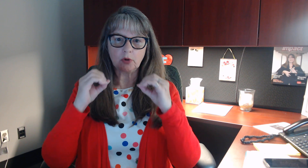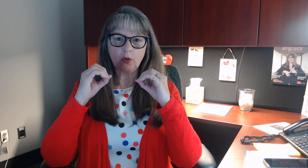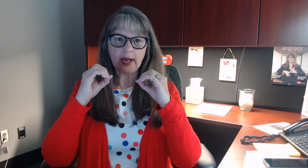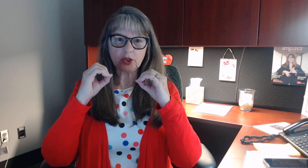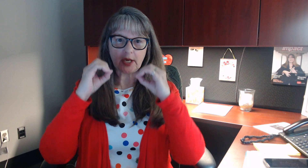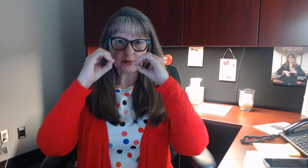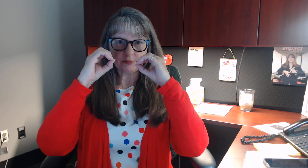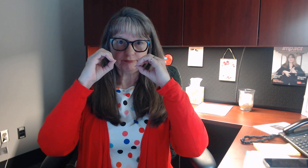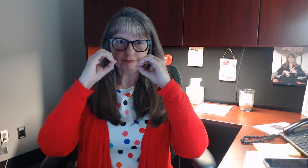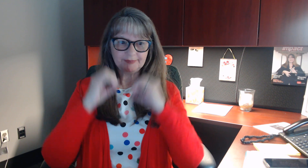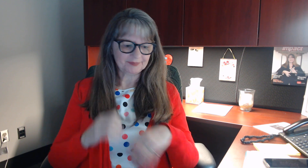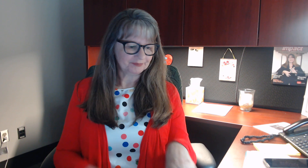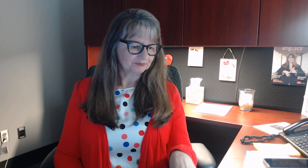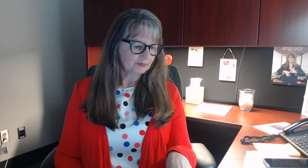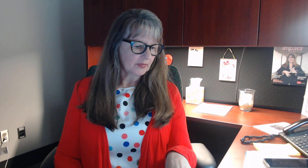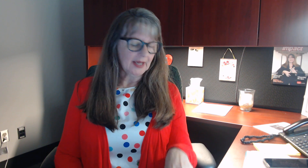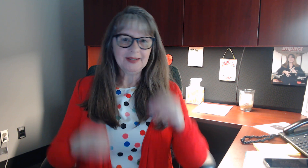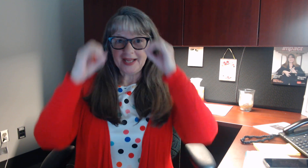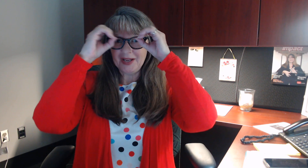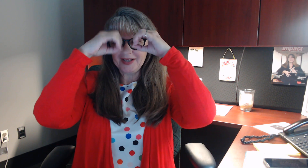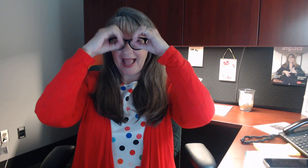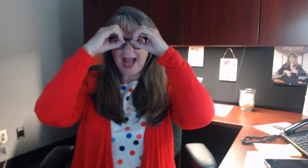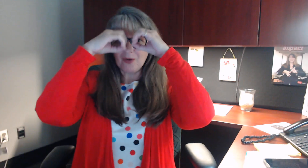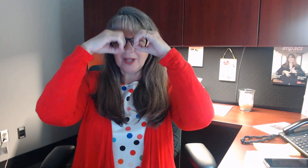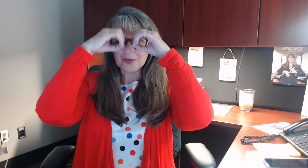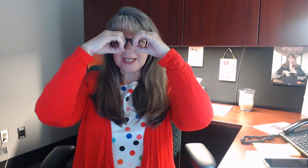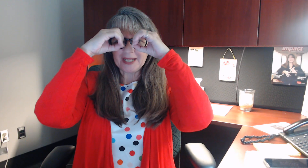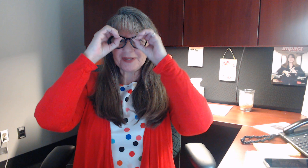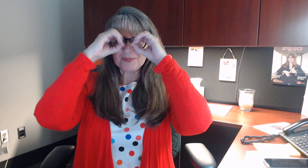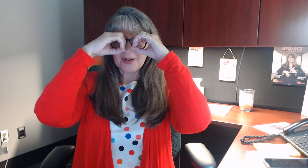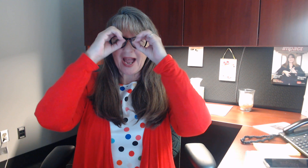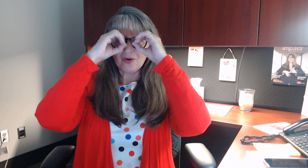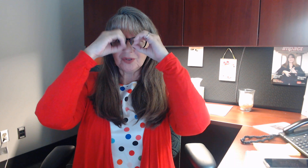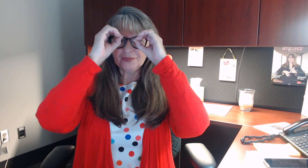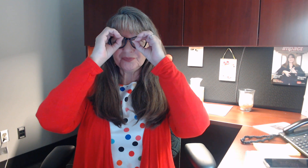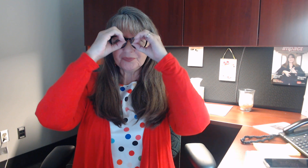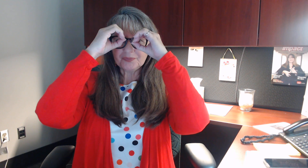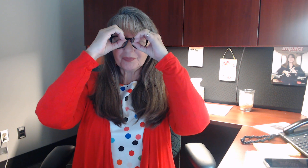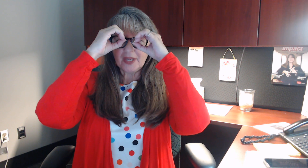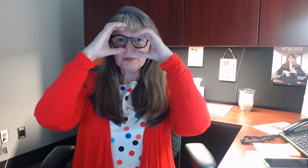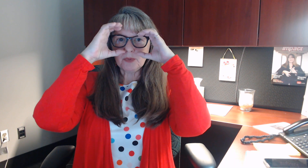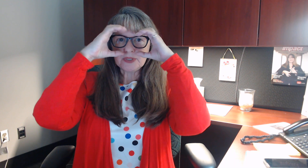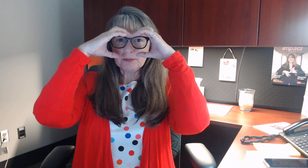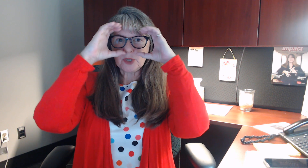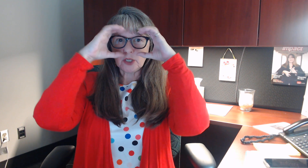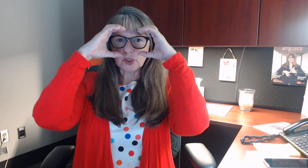O hand shapes. And owl, I wish I'd get it up there, owl. Remember we did